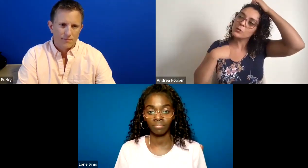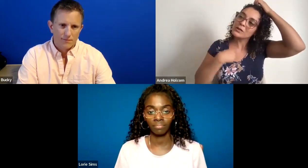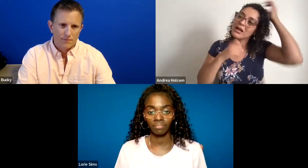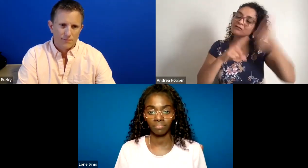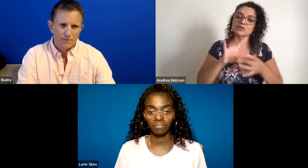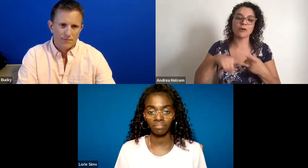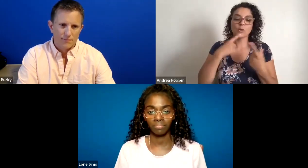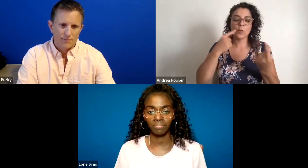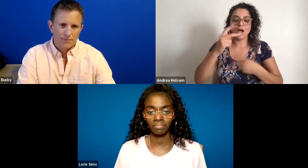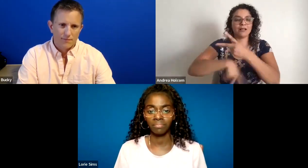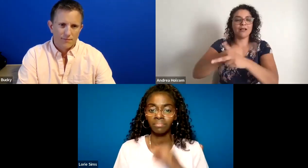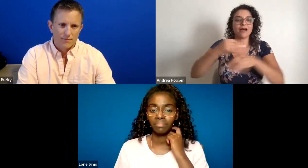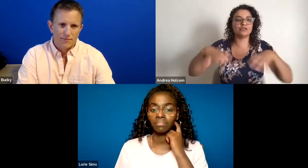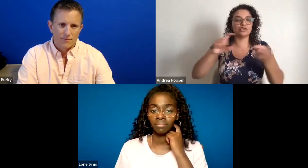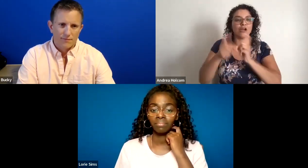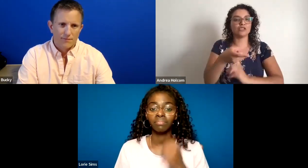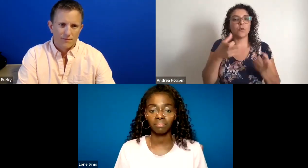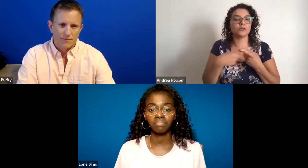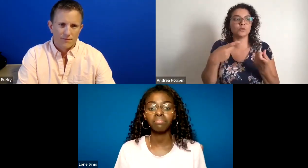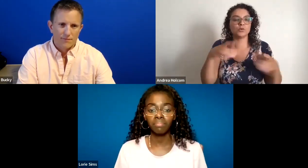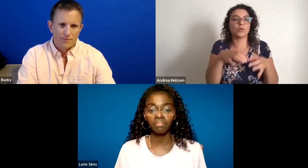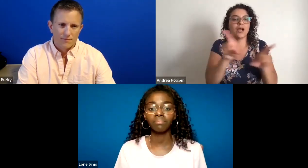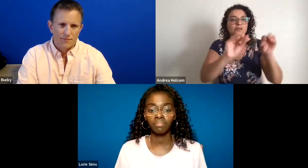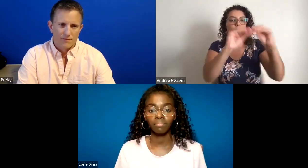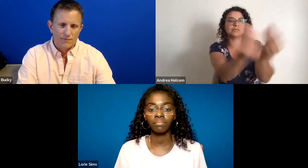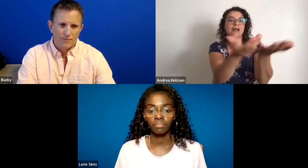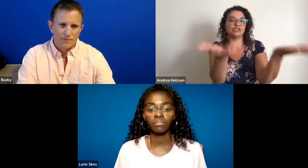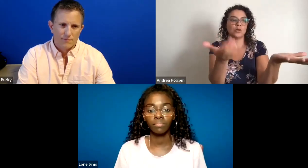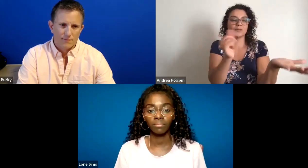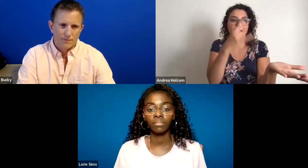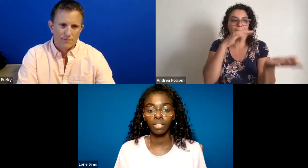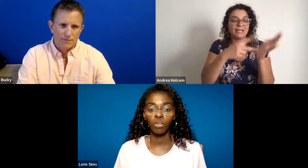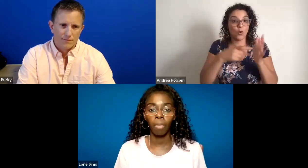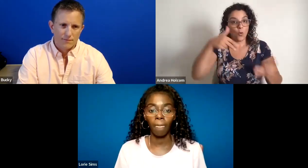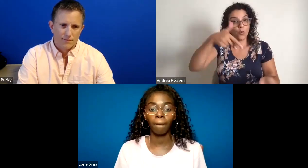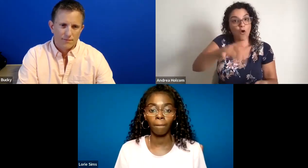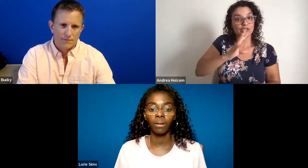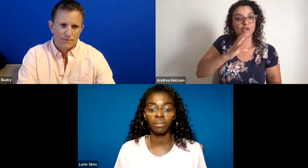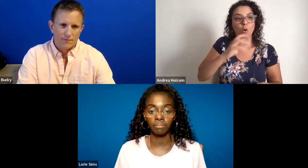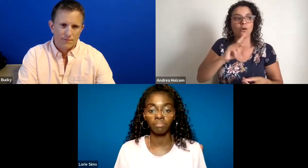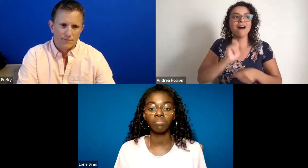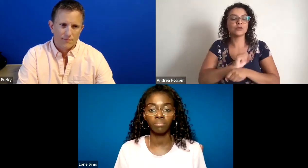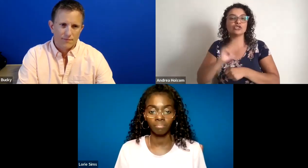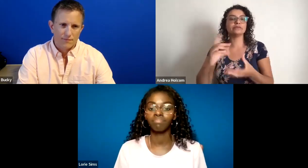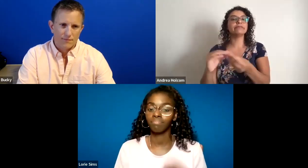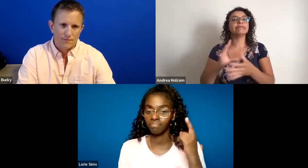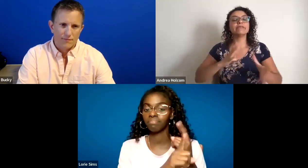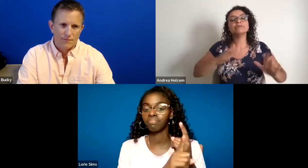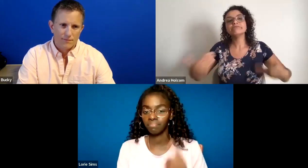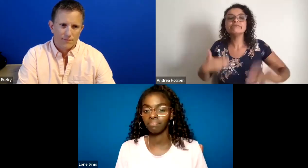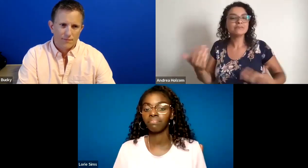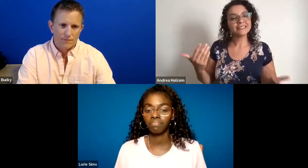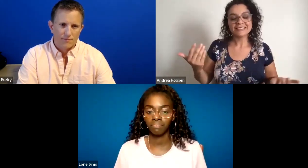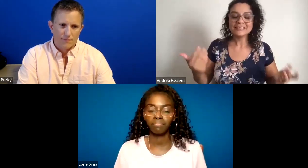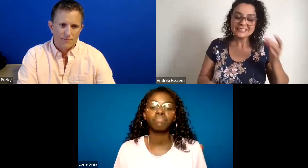long haul, so to speak? And so I believe that's where we need to talk about what type of active change as an organization you're trying to do. Are